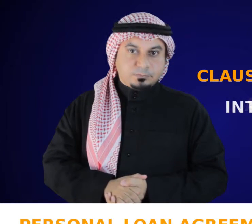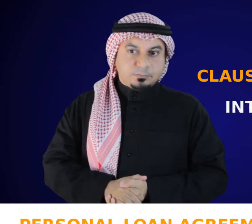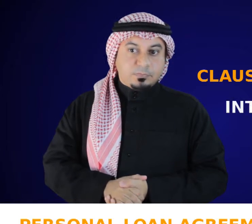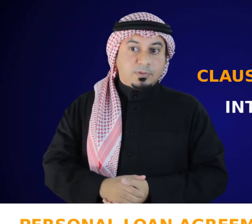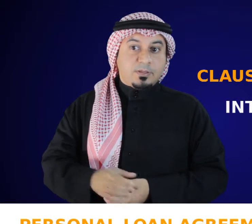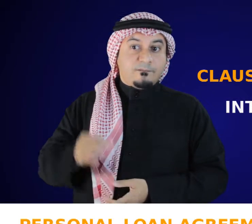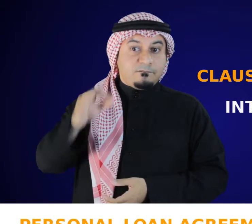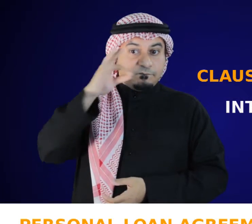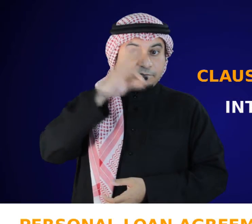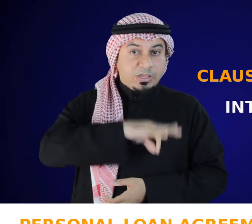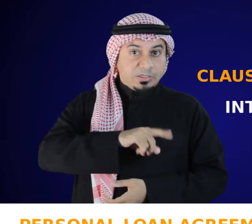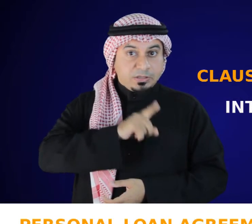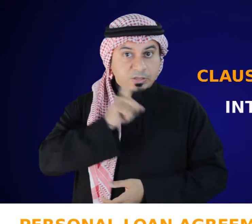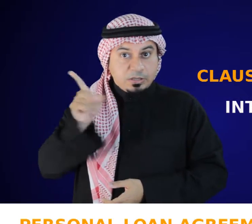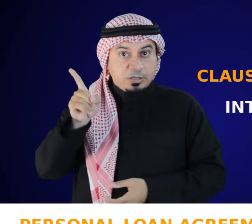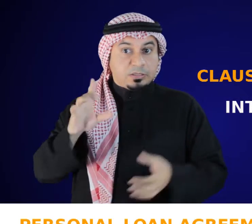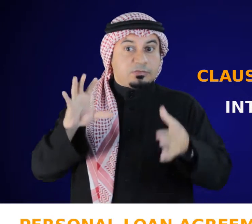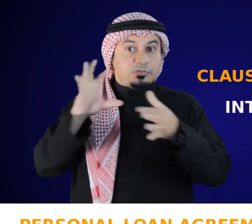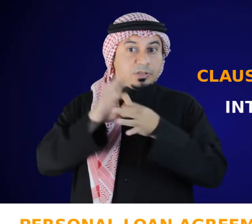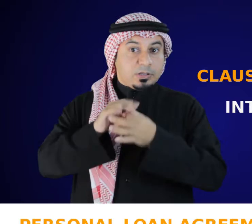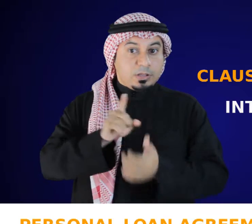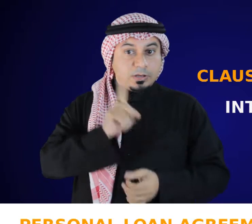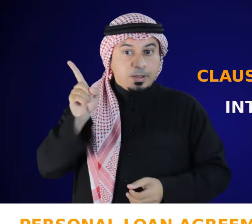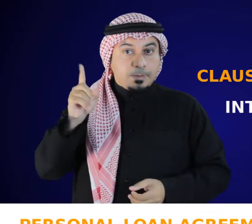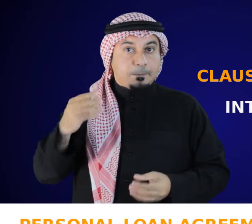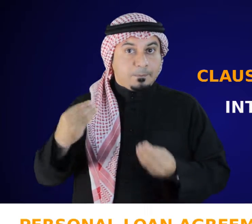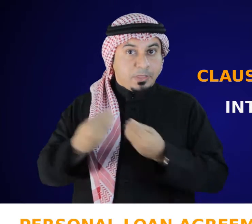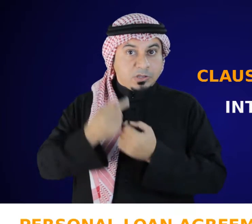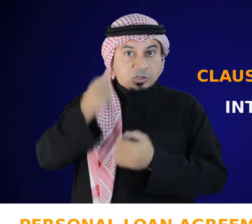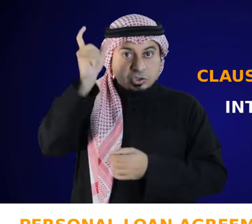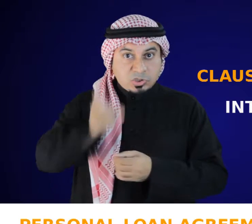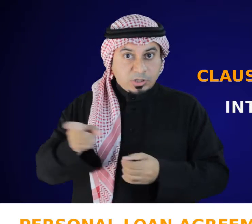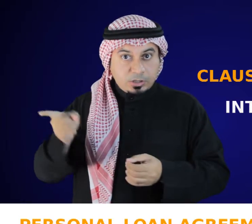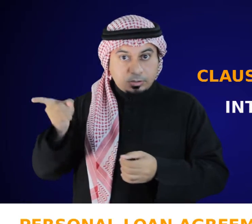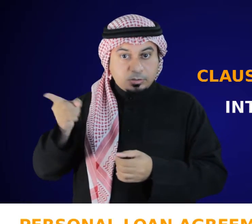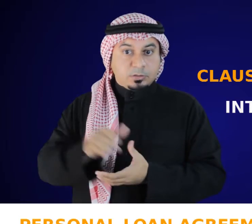Interest rate, the interest rate agreed upon with the client and any changes thereto.